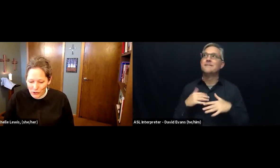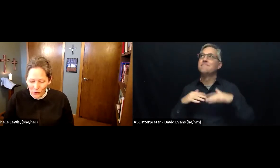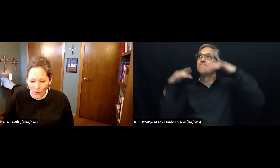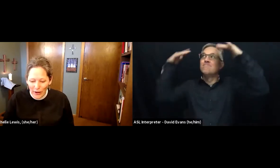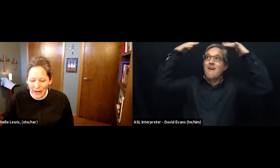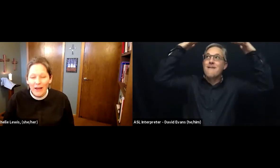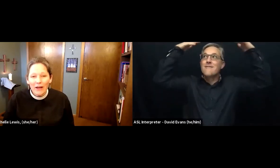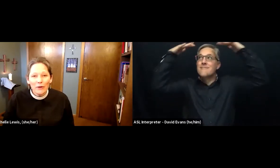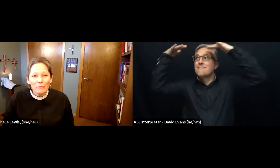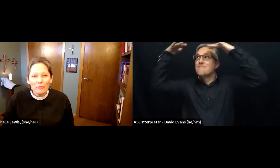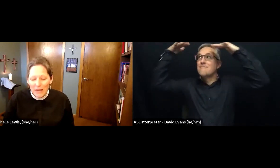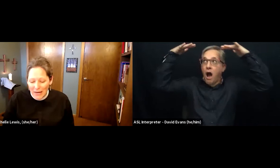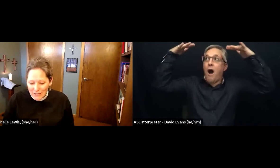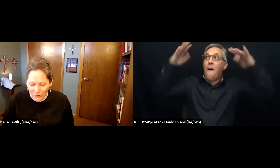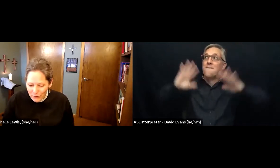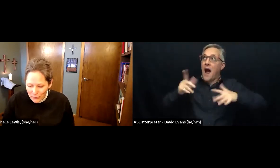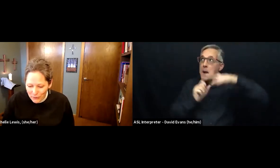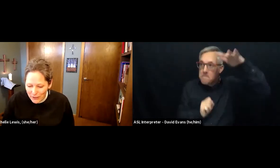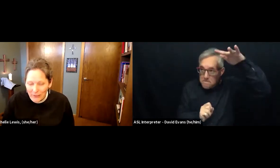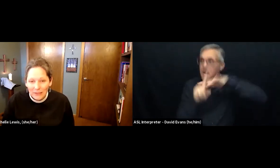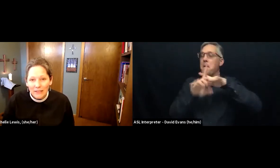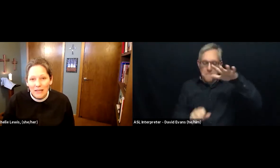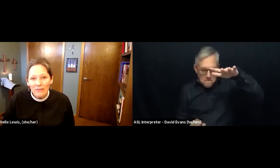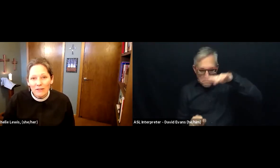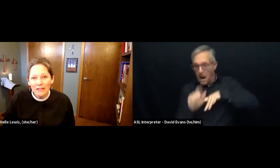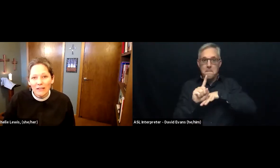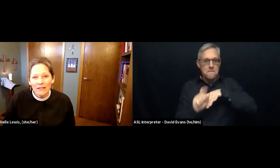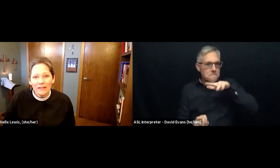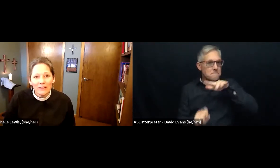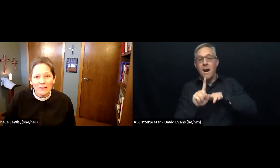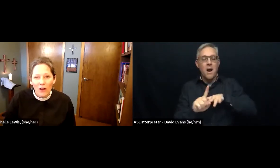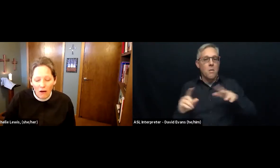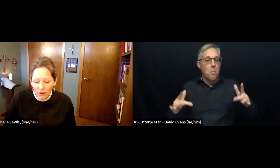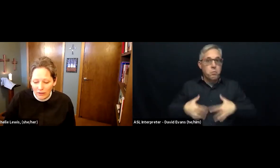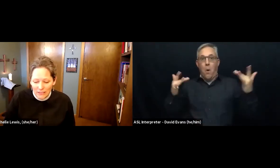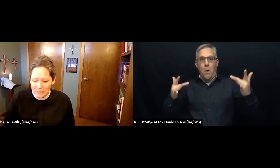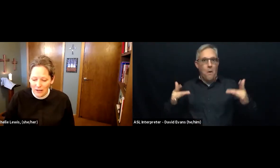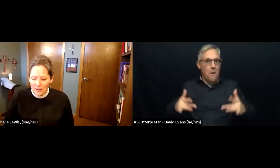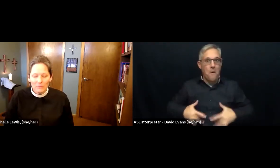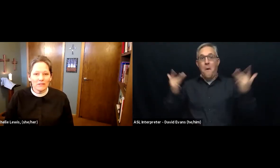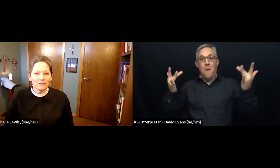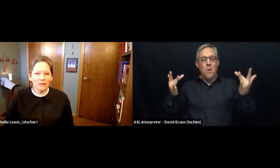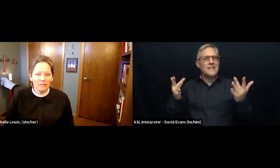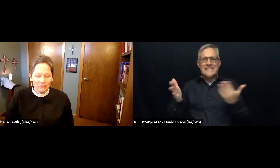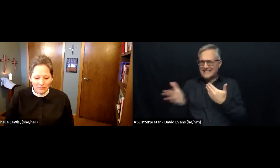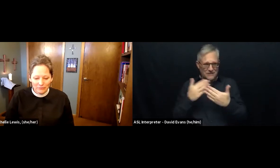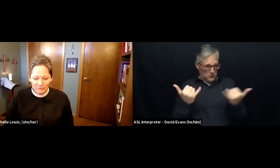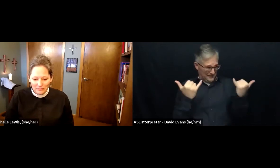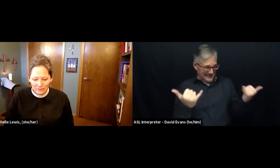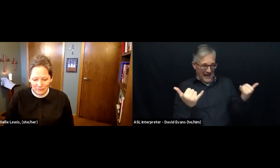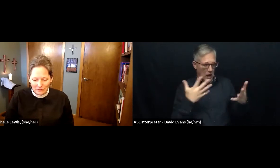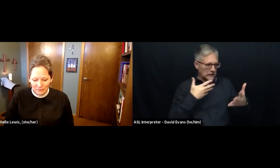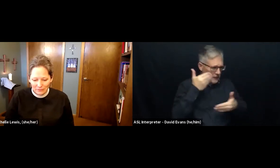Somehow, joy breaks through even in the hardest times of life.